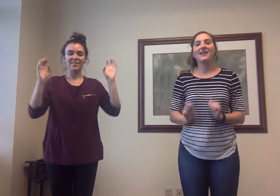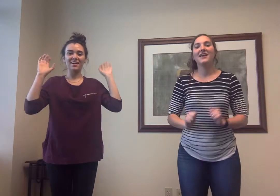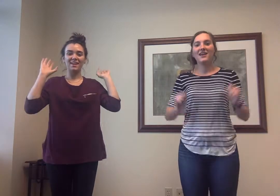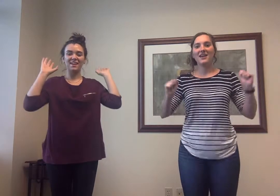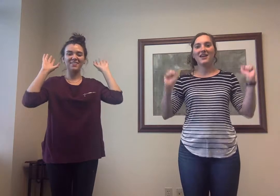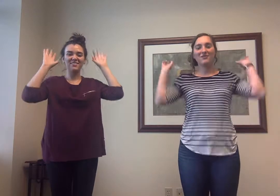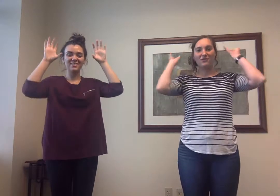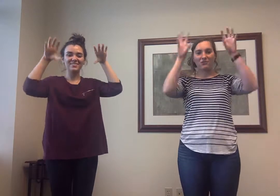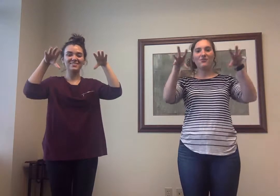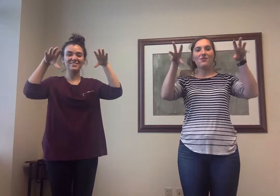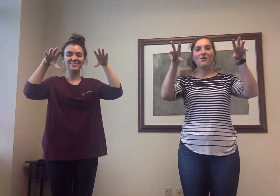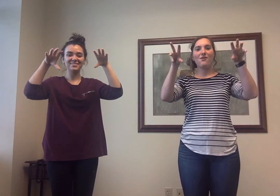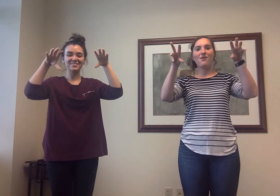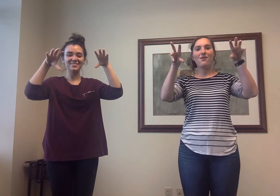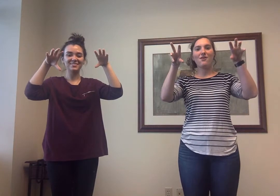heaven run,